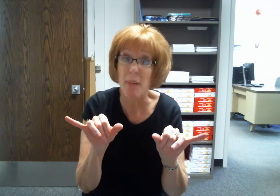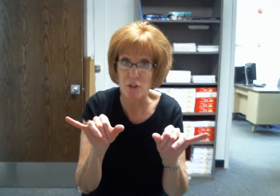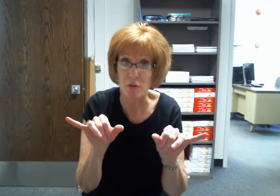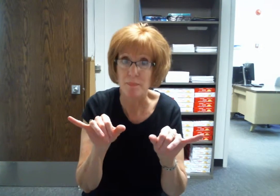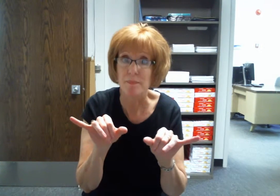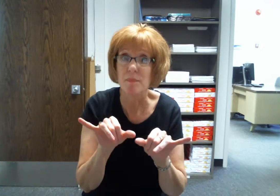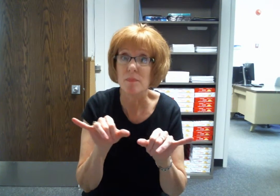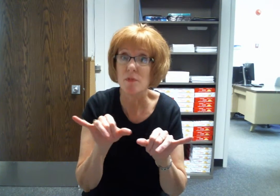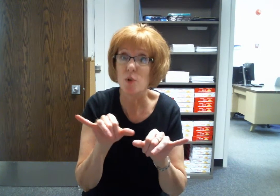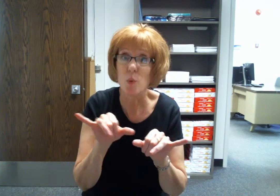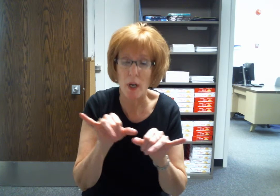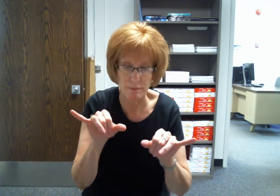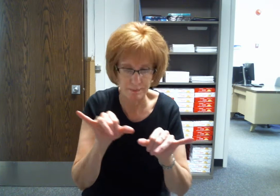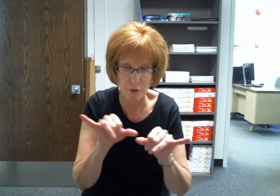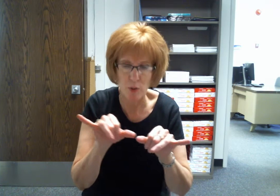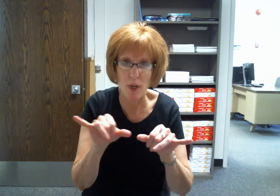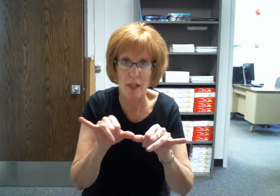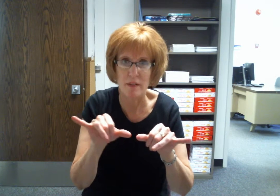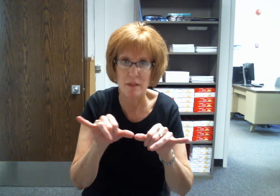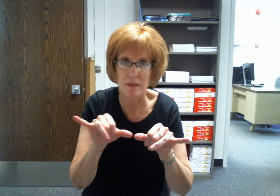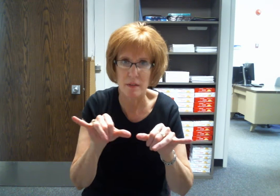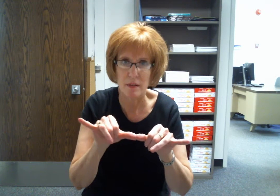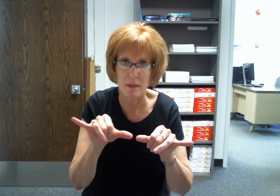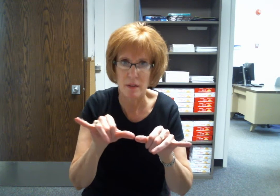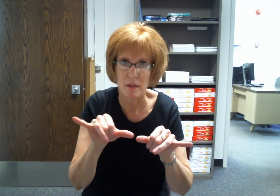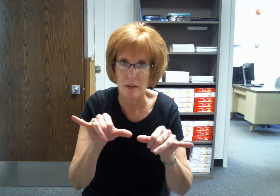Measure. Two Y's.